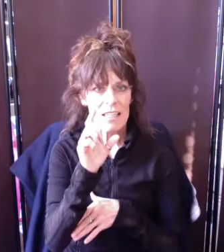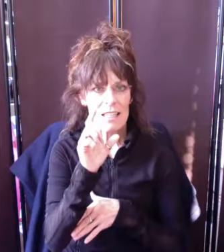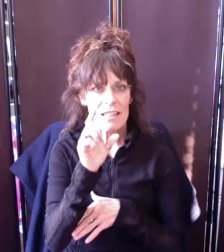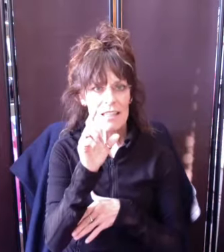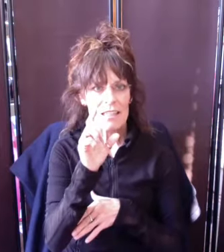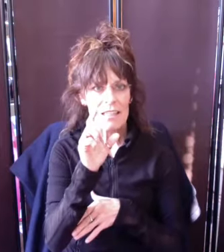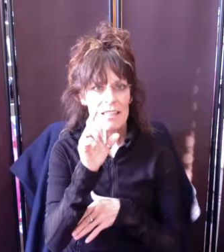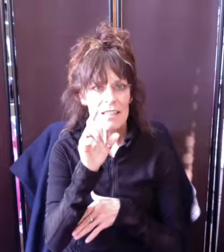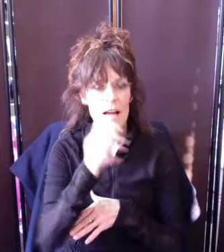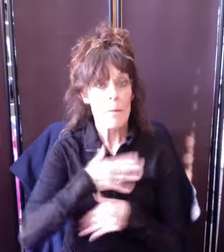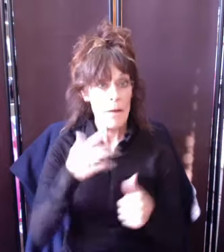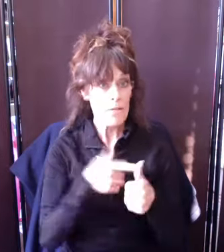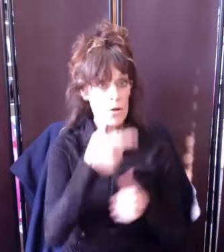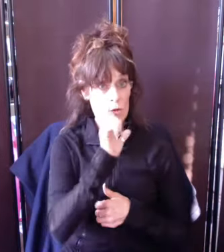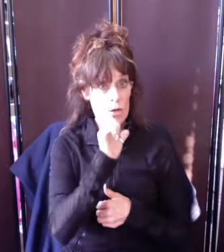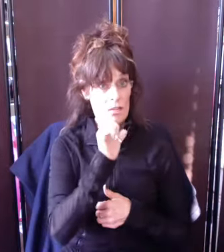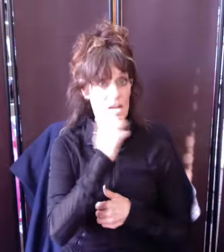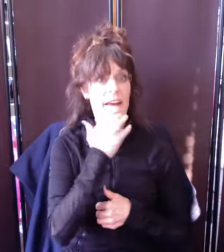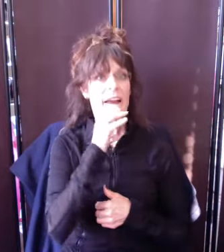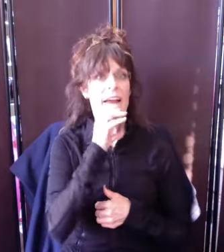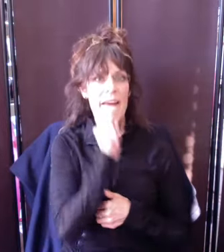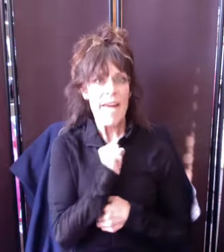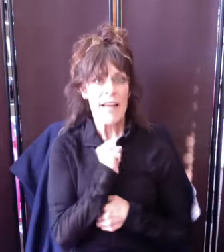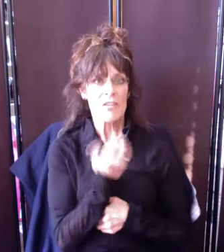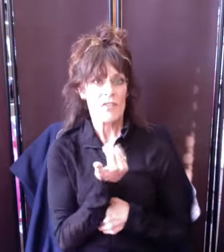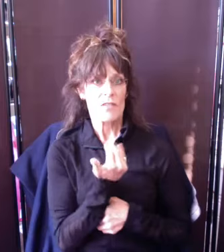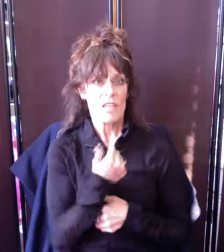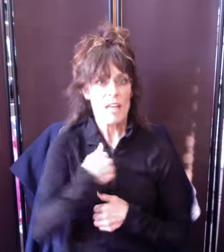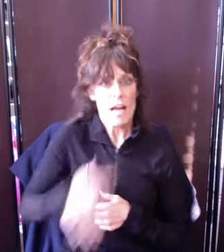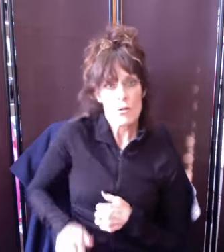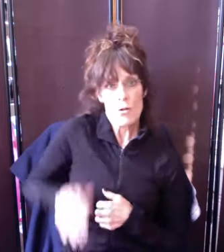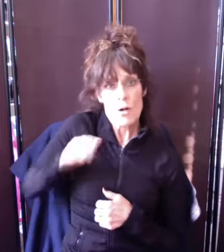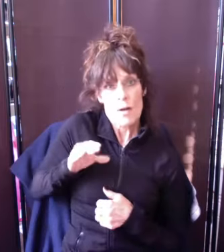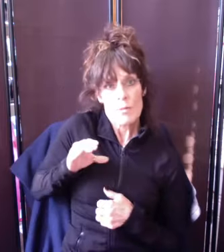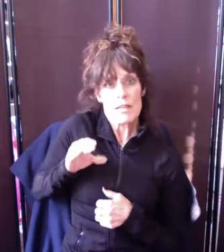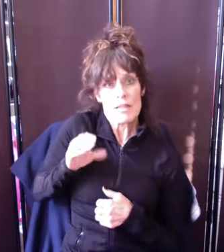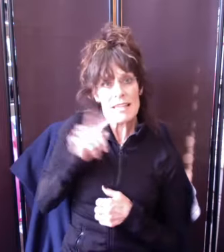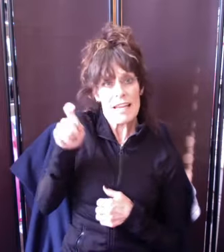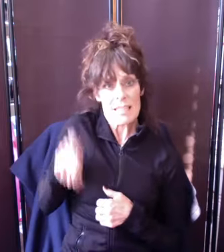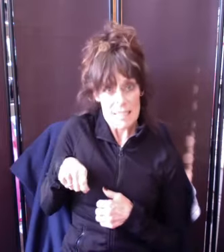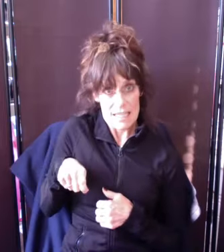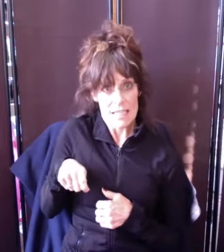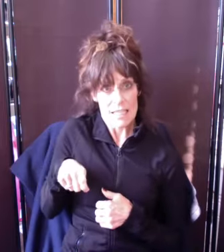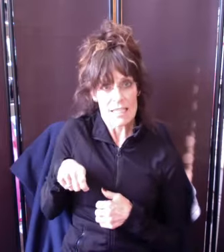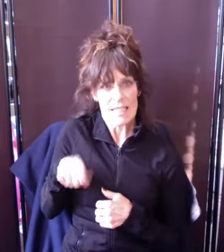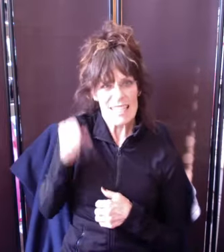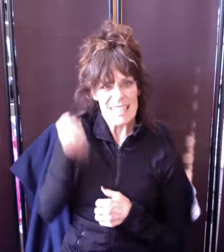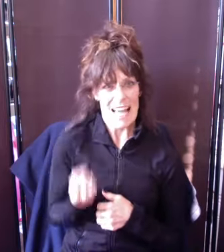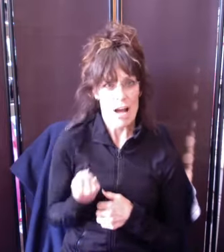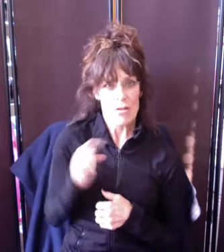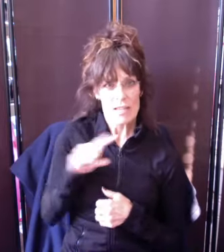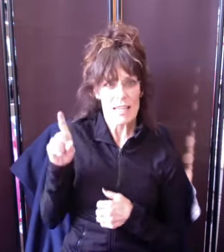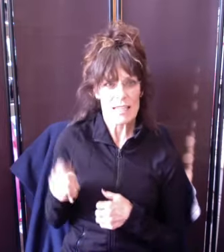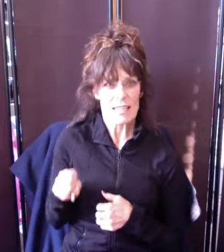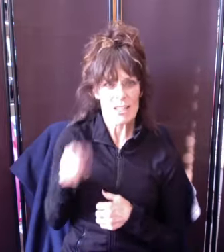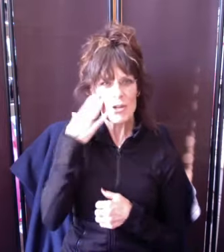my first drink, I was 15 years old. I grew up in Corpus Christi, Texas, which is in the very south of Texas. Banana trees in the backyard, palm trees